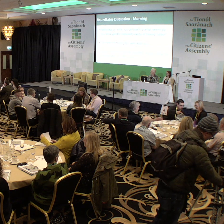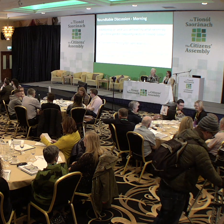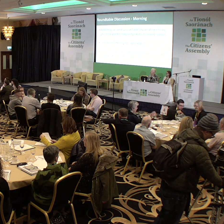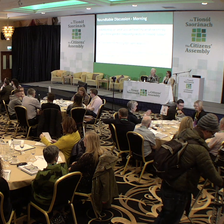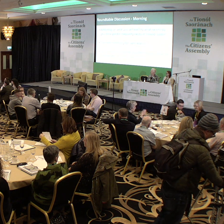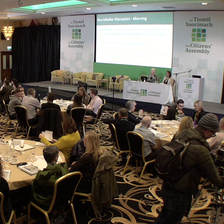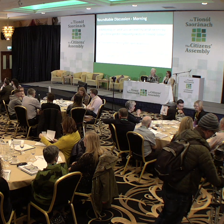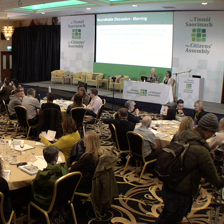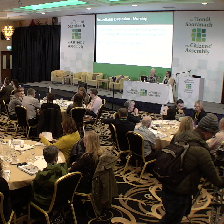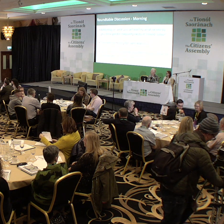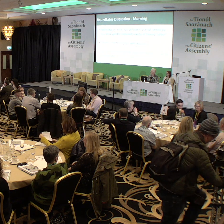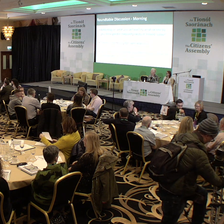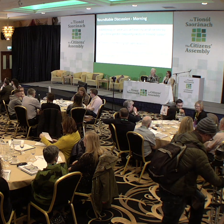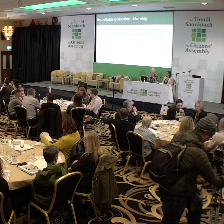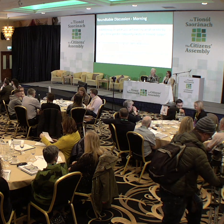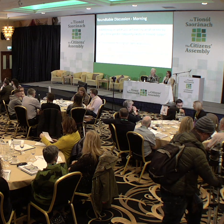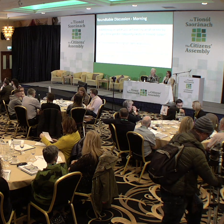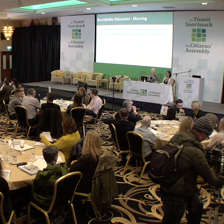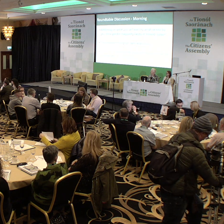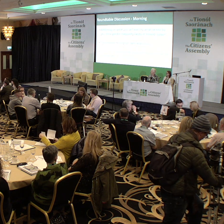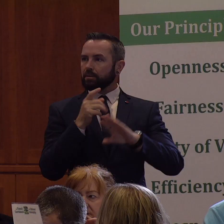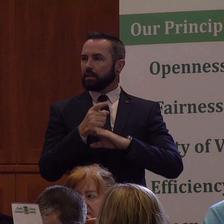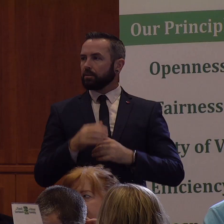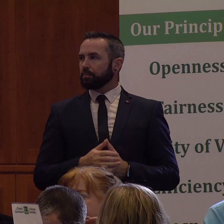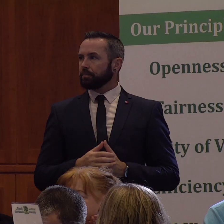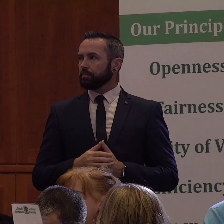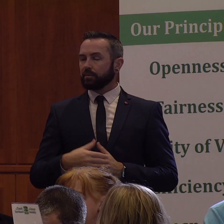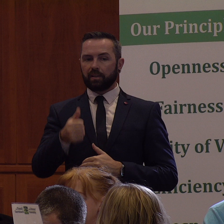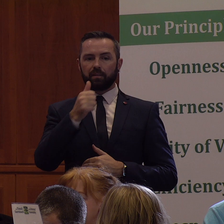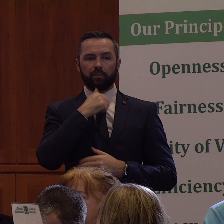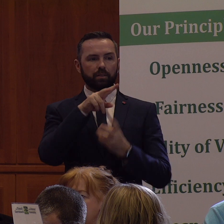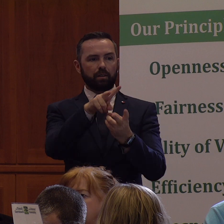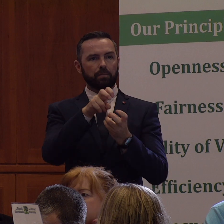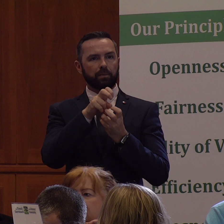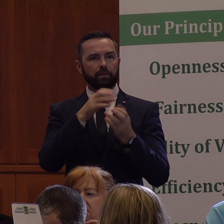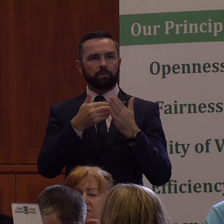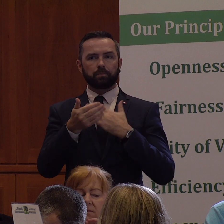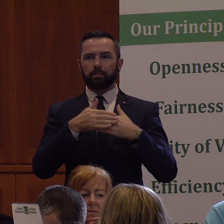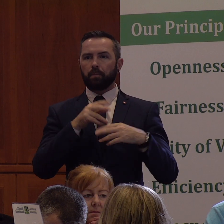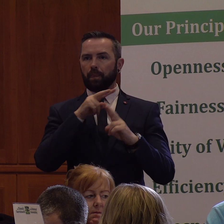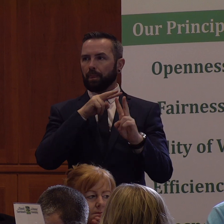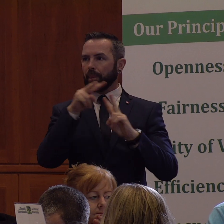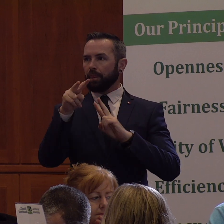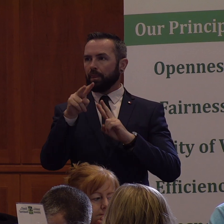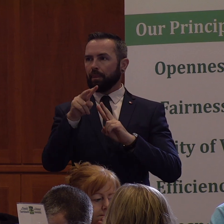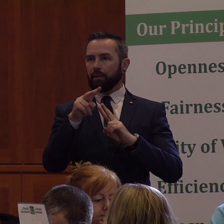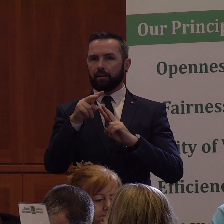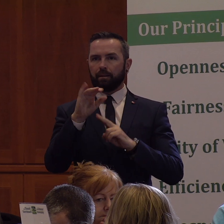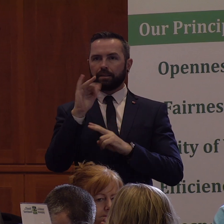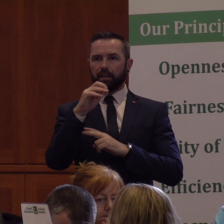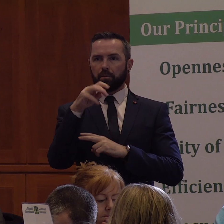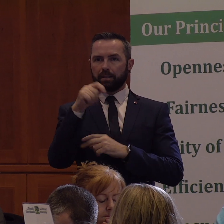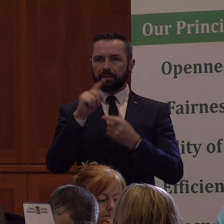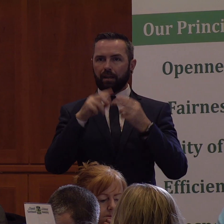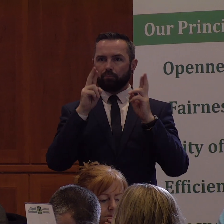there were a couple of observations made in relation to that. First of all, that the entitlements and rights